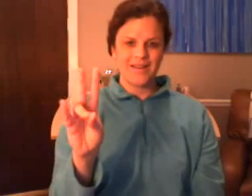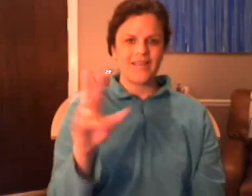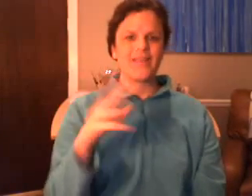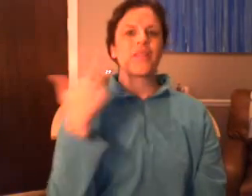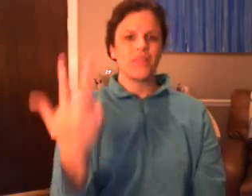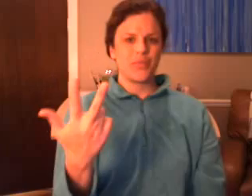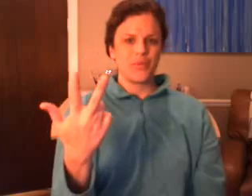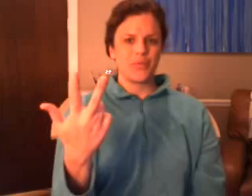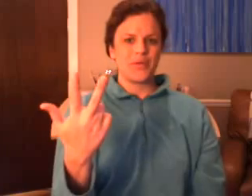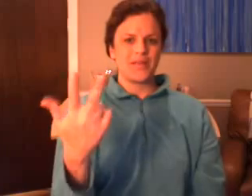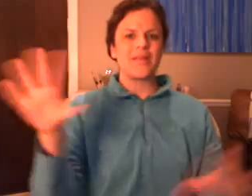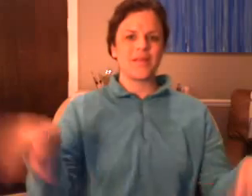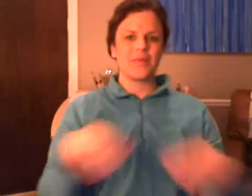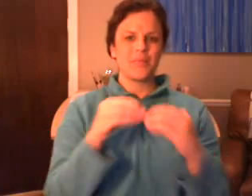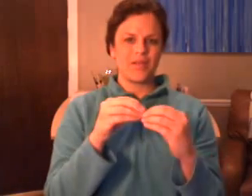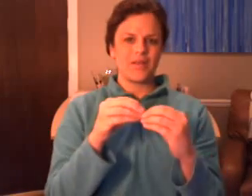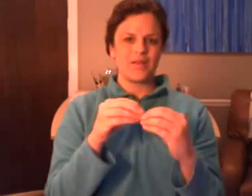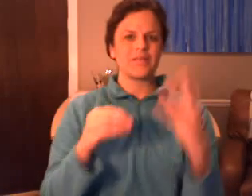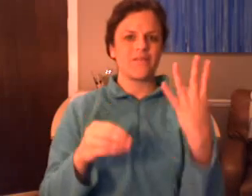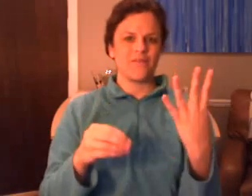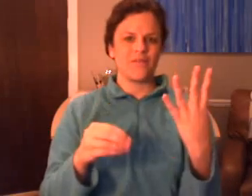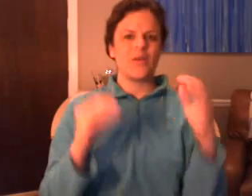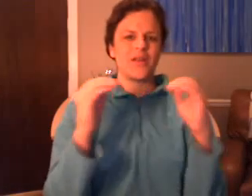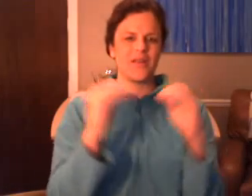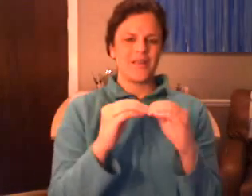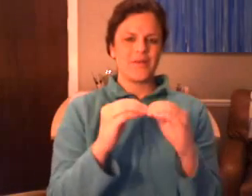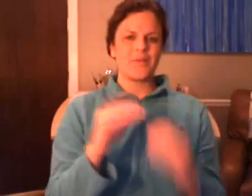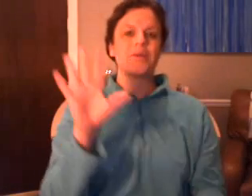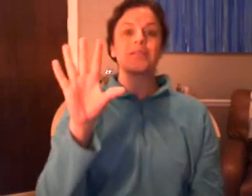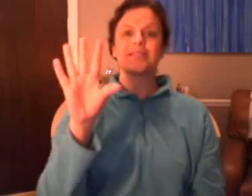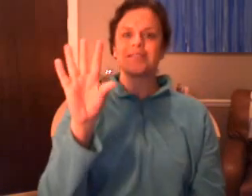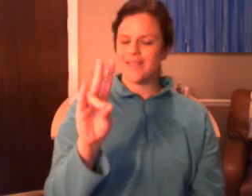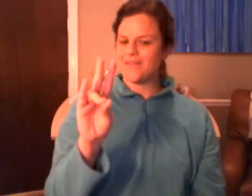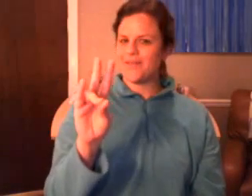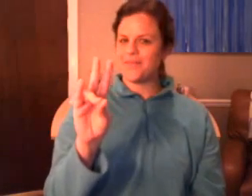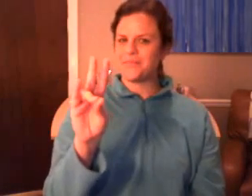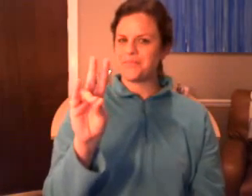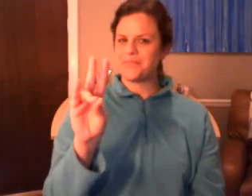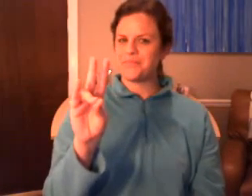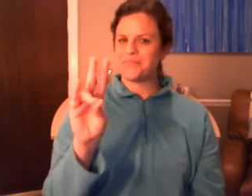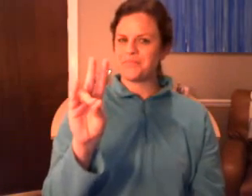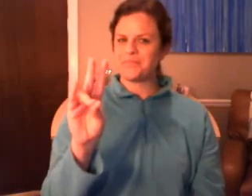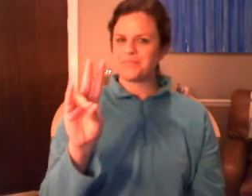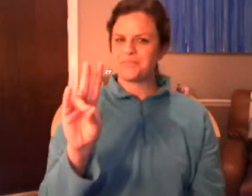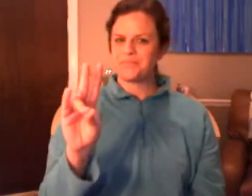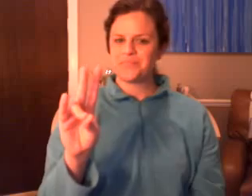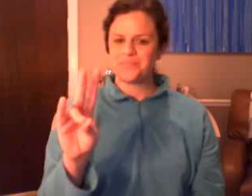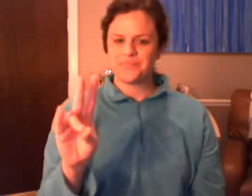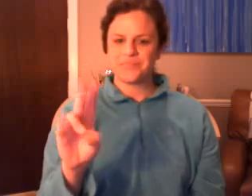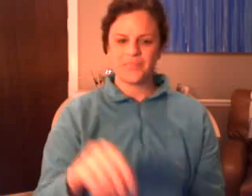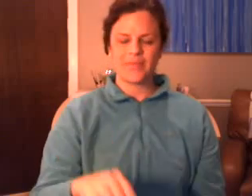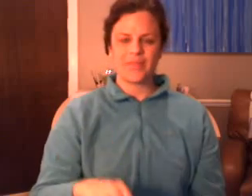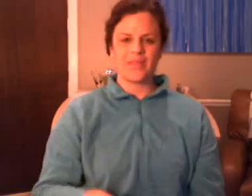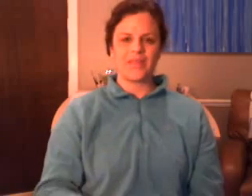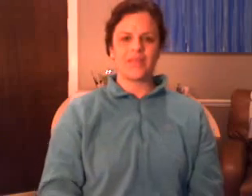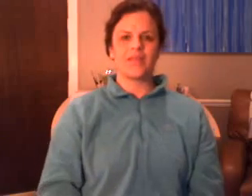So 3 plus 4 is equal to 7. And now I'm going to introduce you to another way of thinking about this. It's called the number line. And actually, I think this is how I do it in my